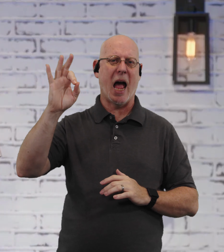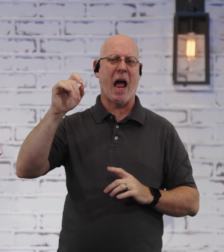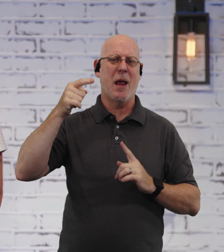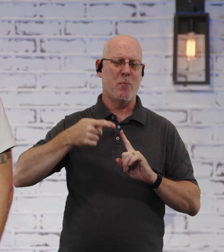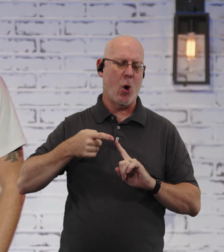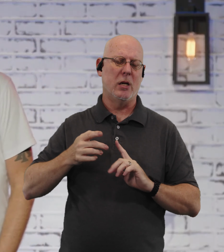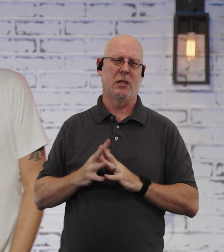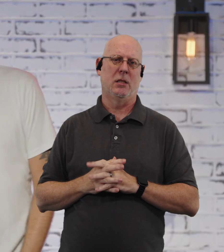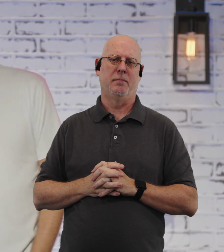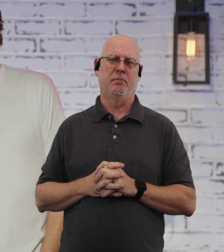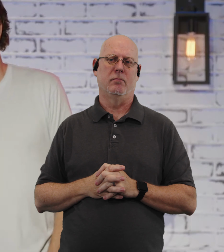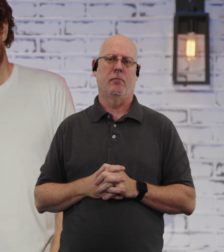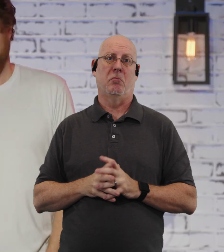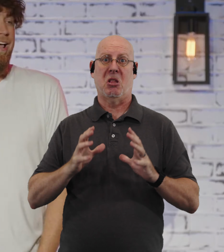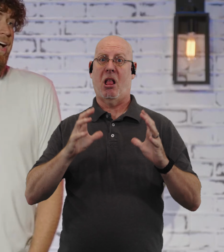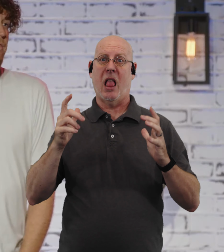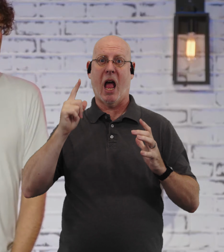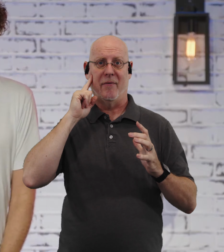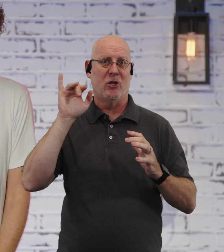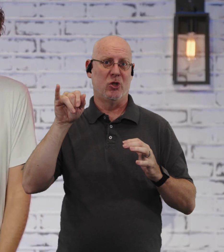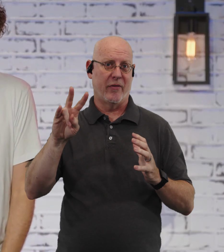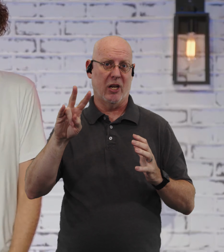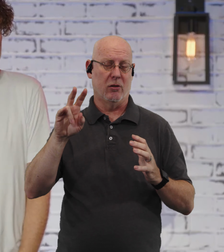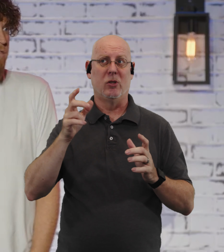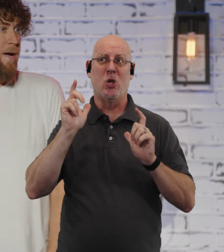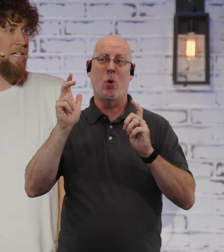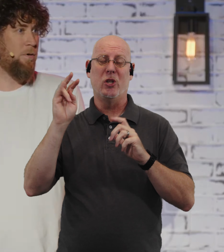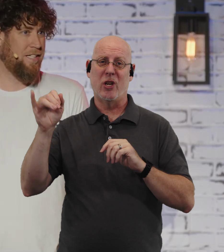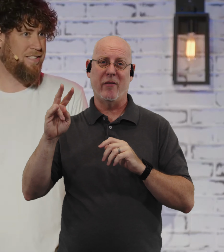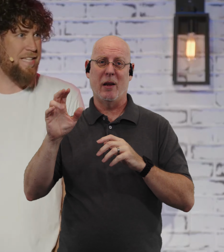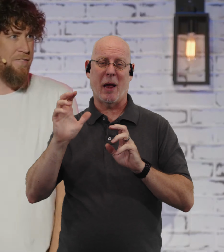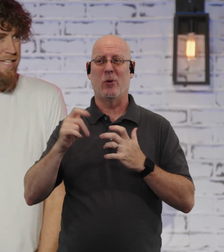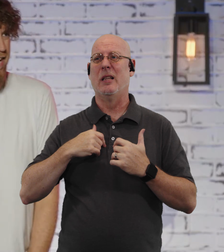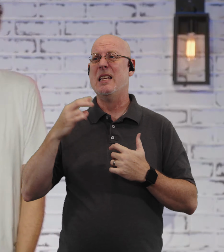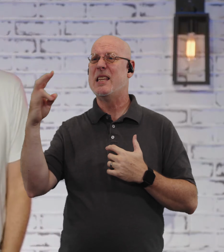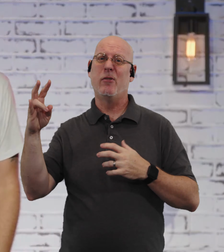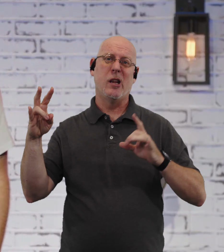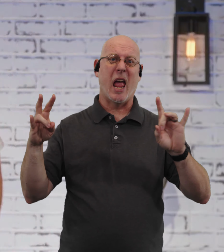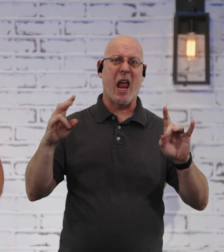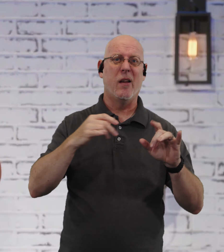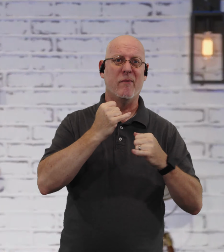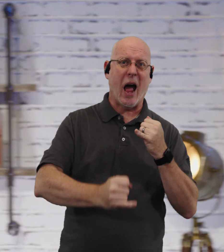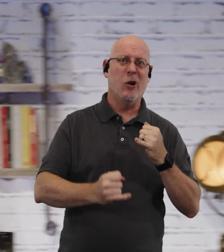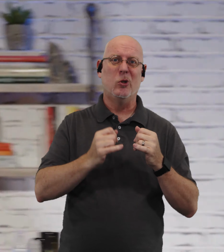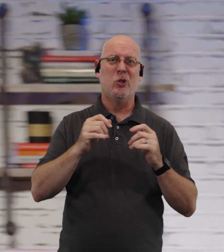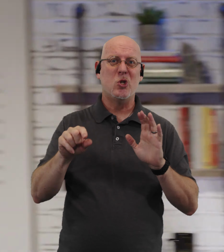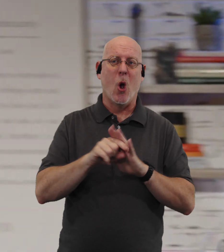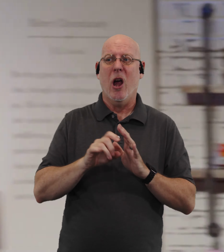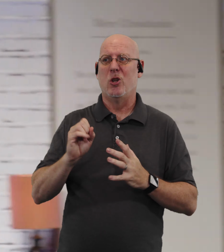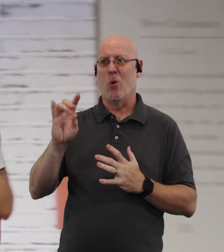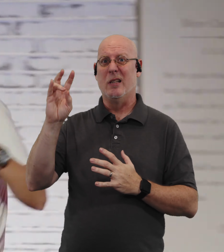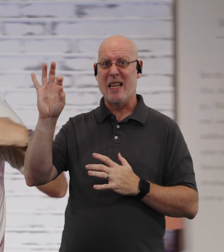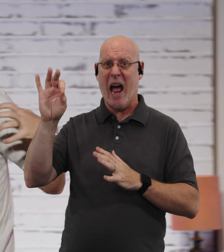total points, okay? Which was a lot for JV. If you ever watch JV basketball, it's like 17-8 final score.